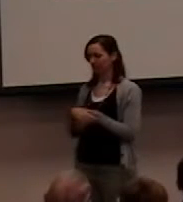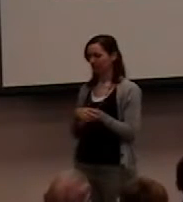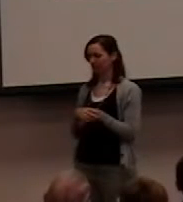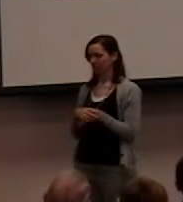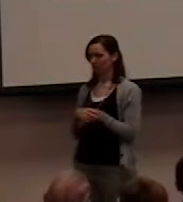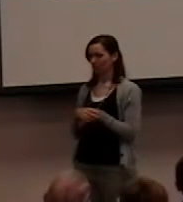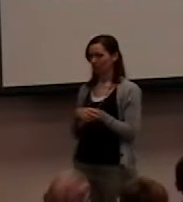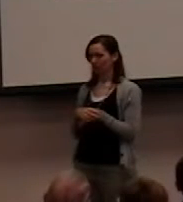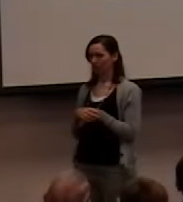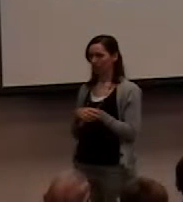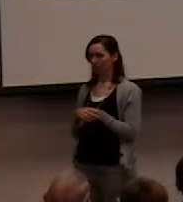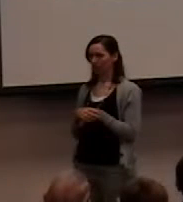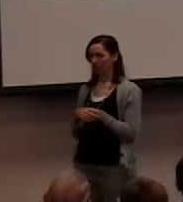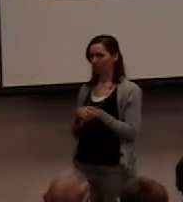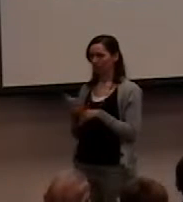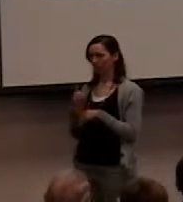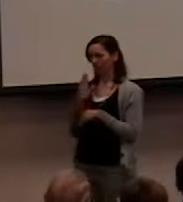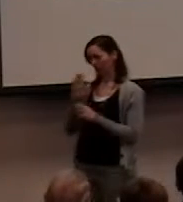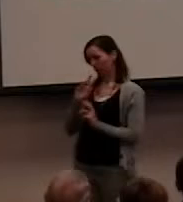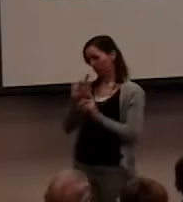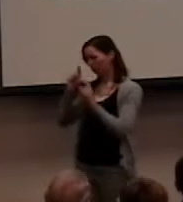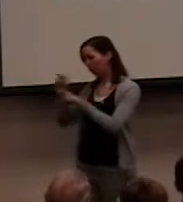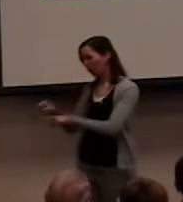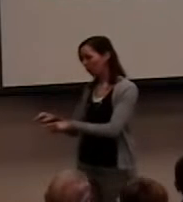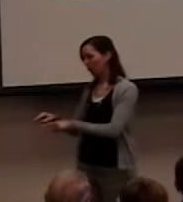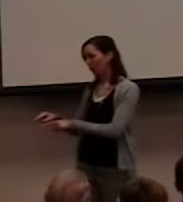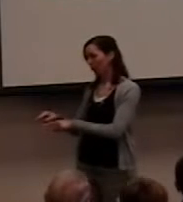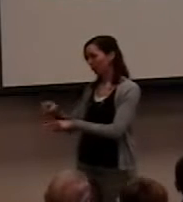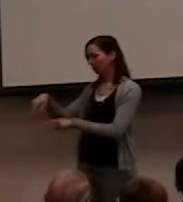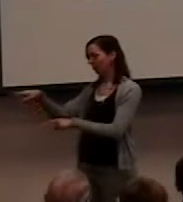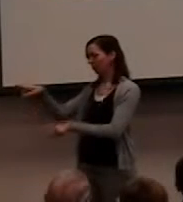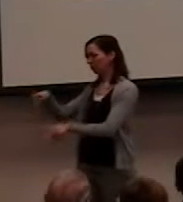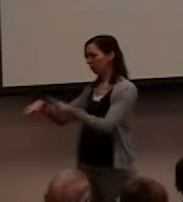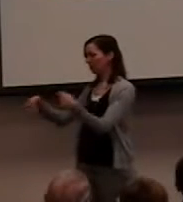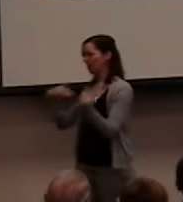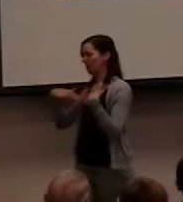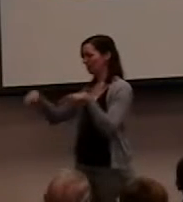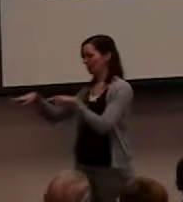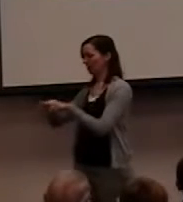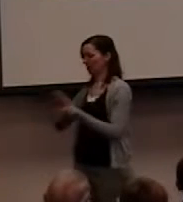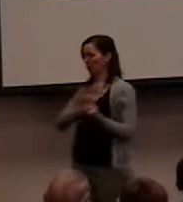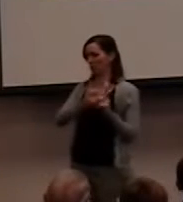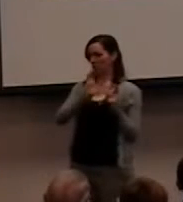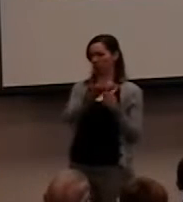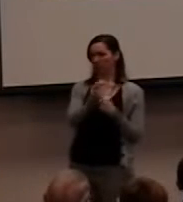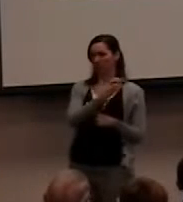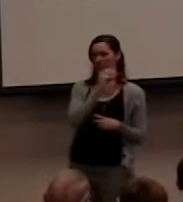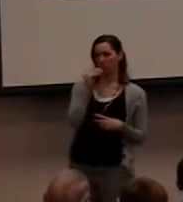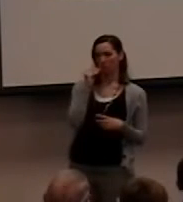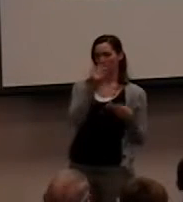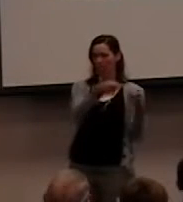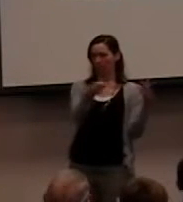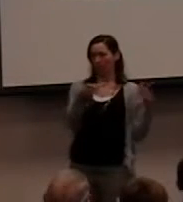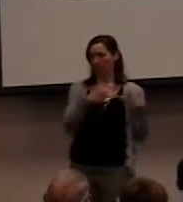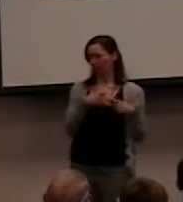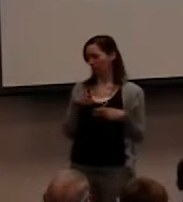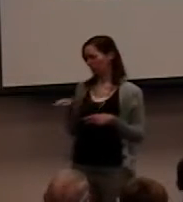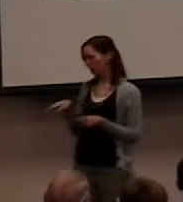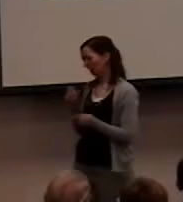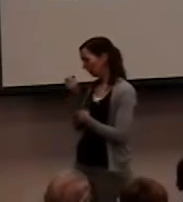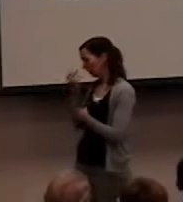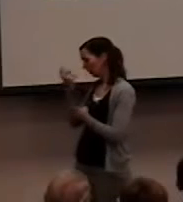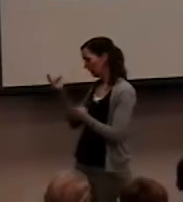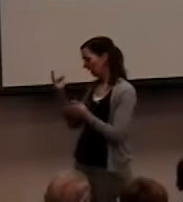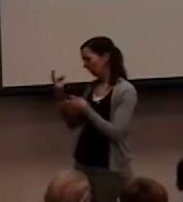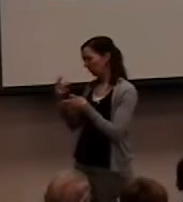he's supposed to go see are of the same lineage. He also understands what the results of failure